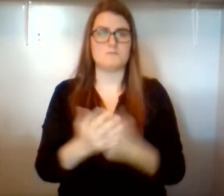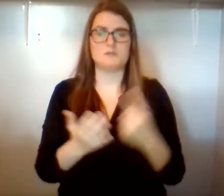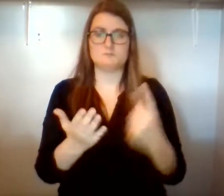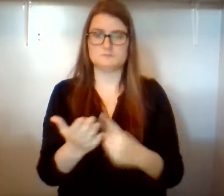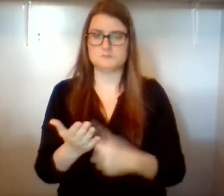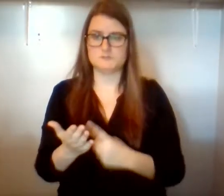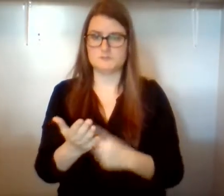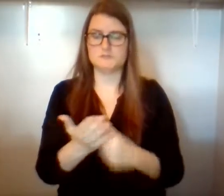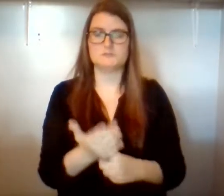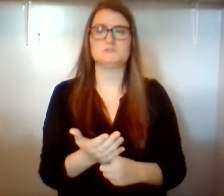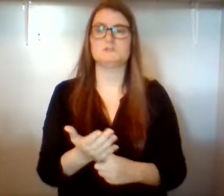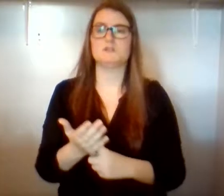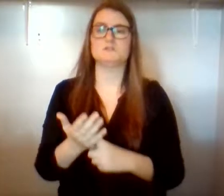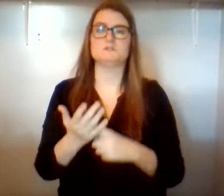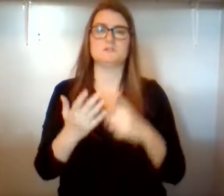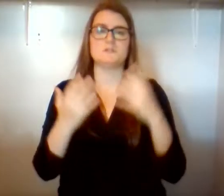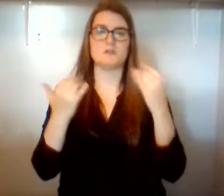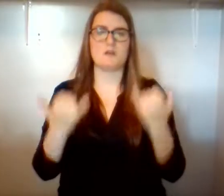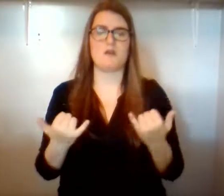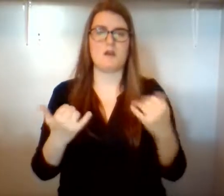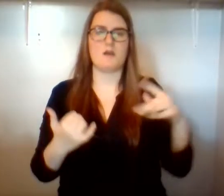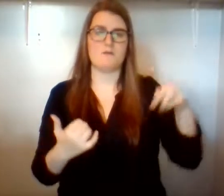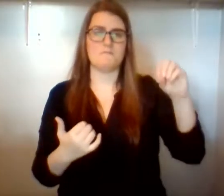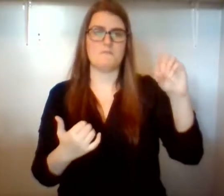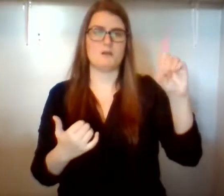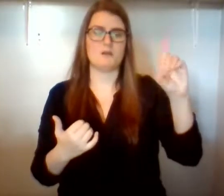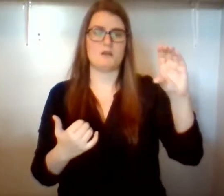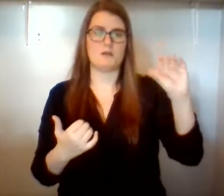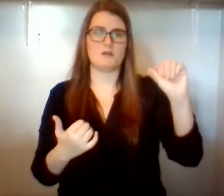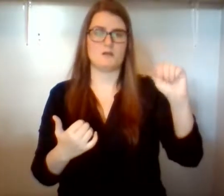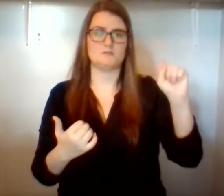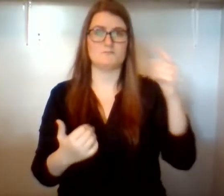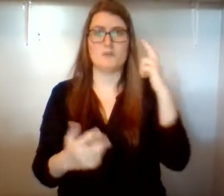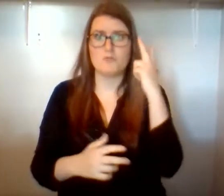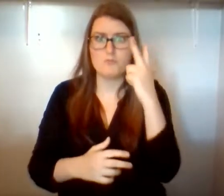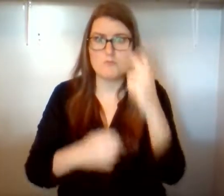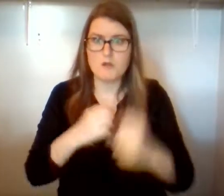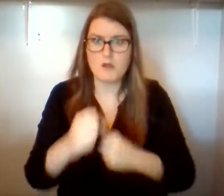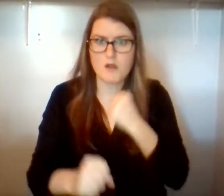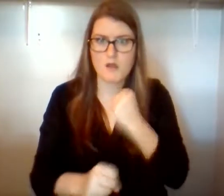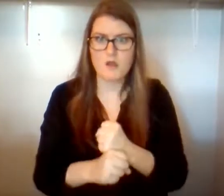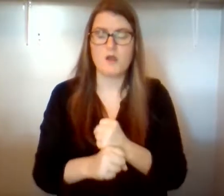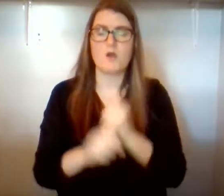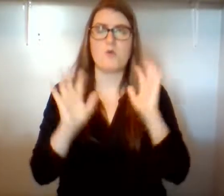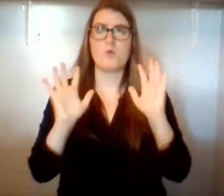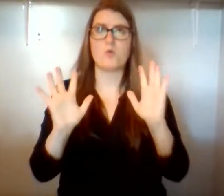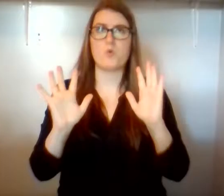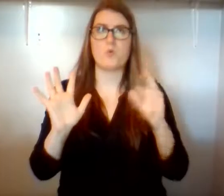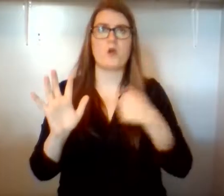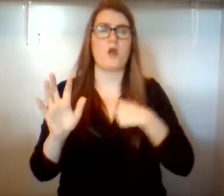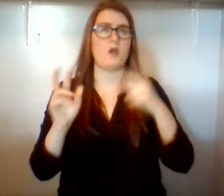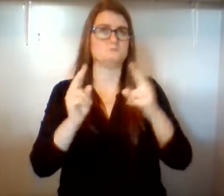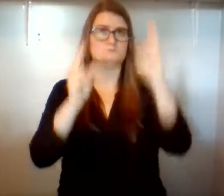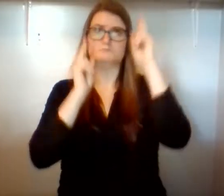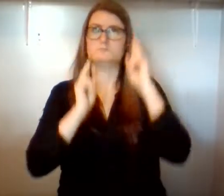Jesus-focused is a killjoy for your Christmas, you don't know him well. Wow, that